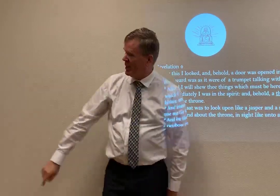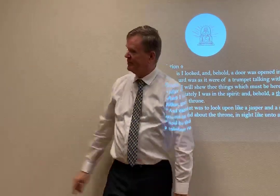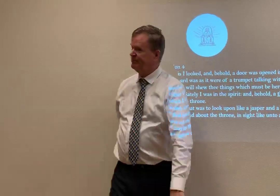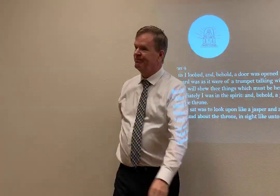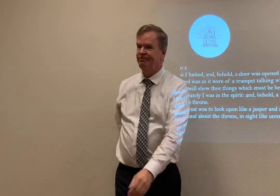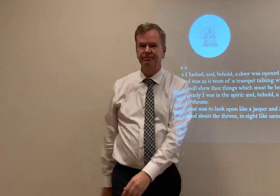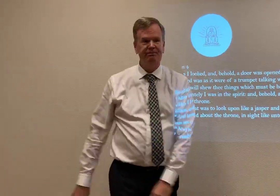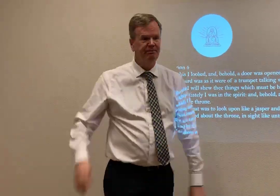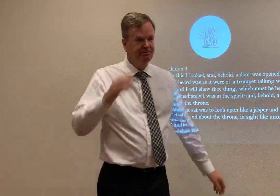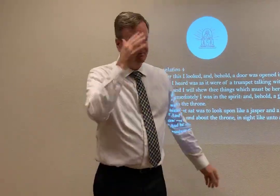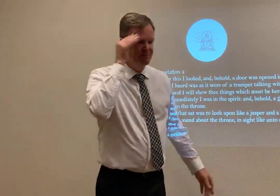that's the throne.